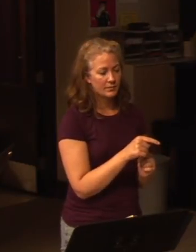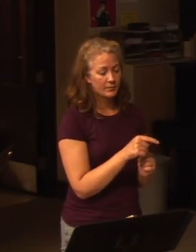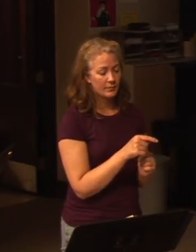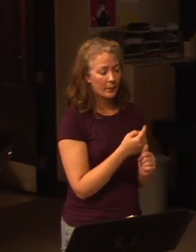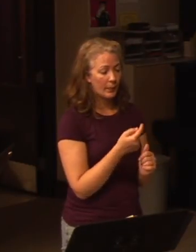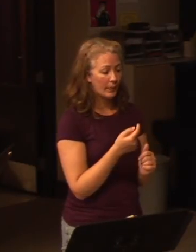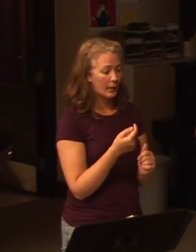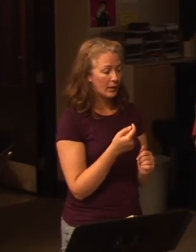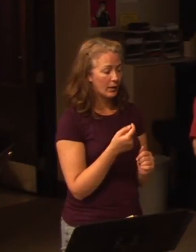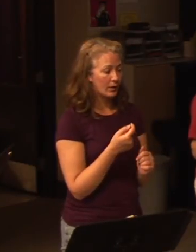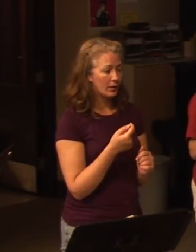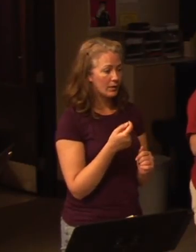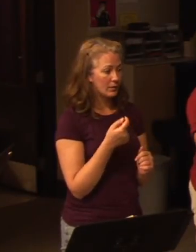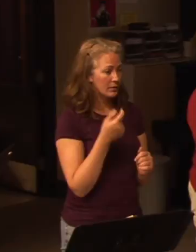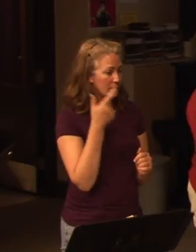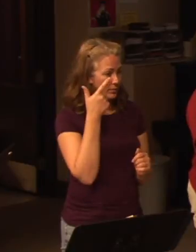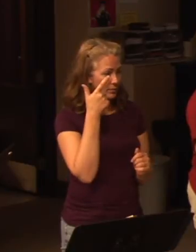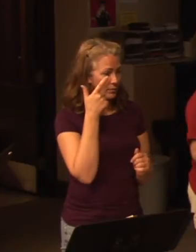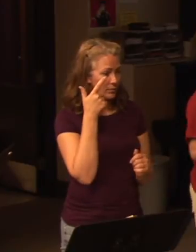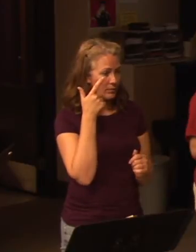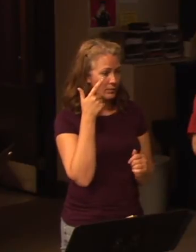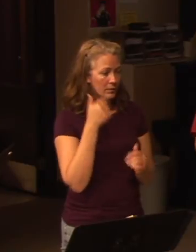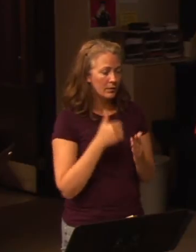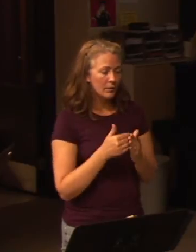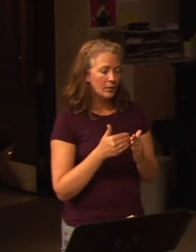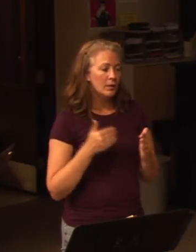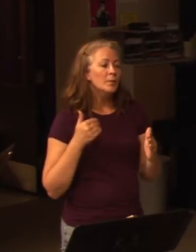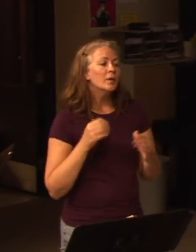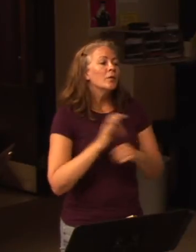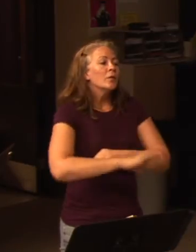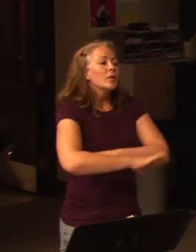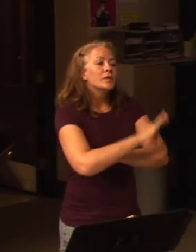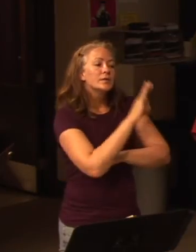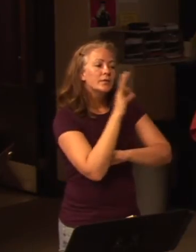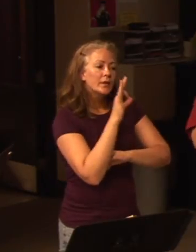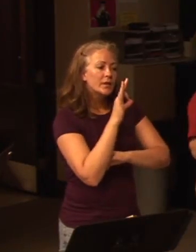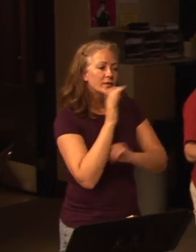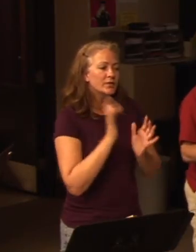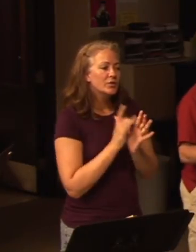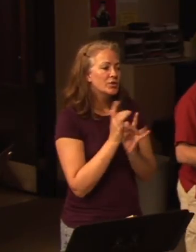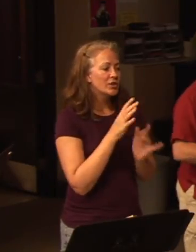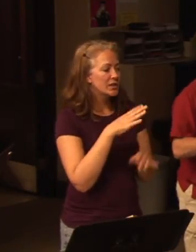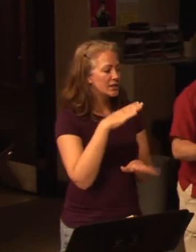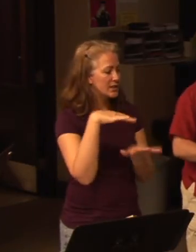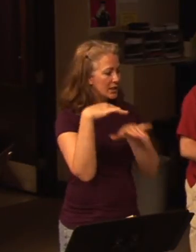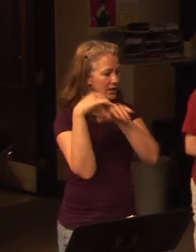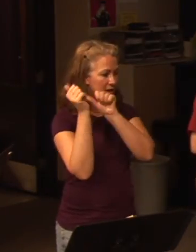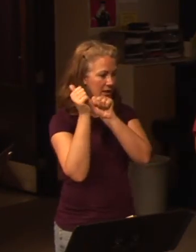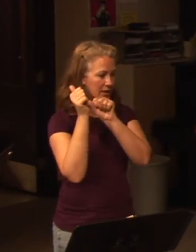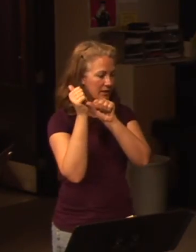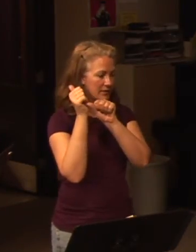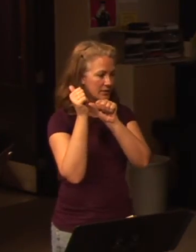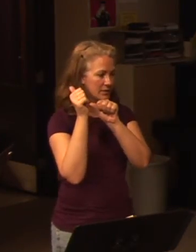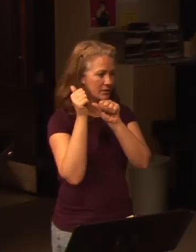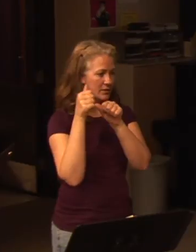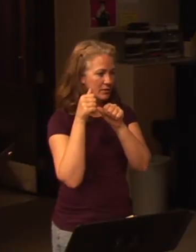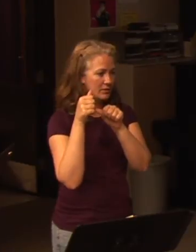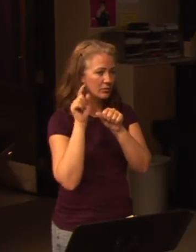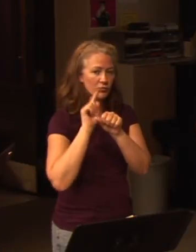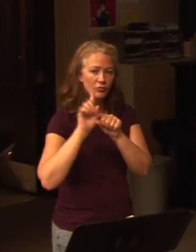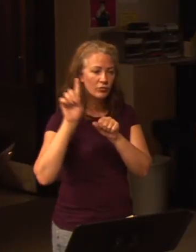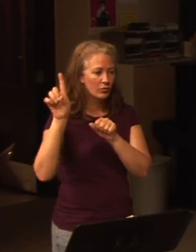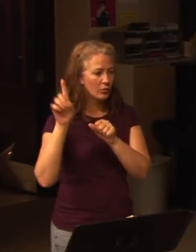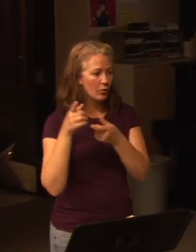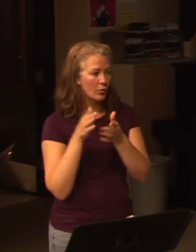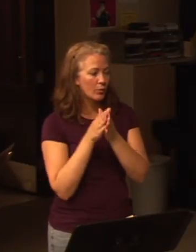and he goes to a mountain to pray. Now, the disciples slept in because they were tired. It was a late night. And they wake up, and he's gone. They hunt him down because all the people are asking about